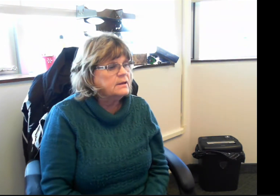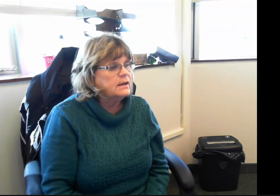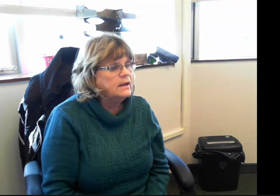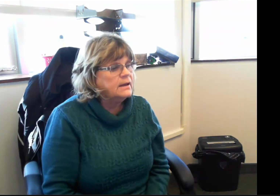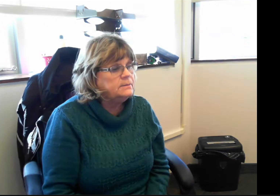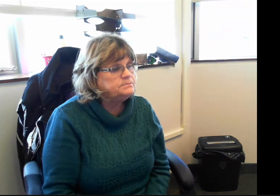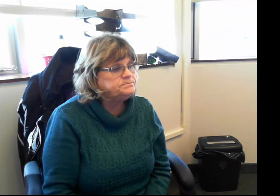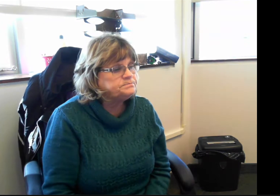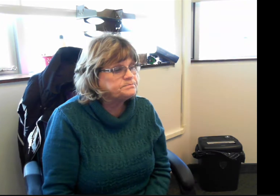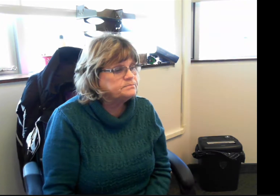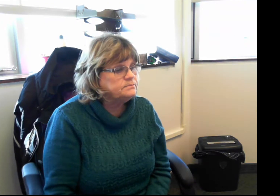Okay.